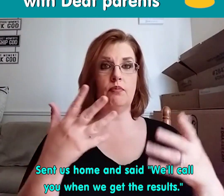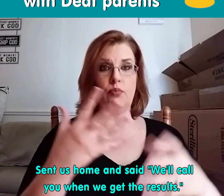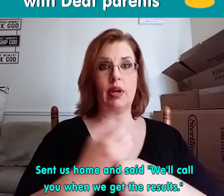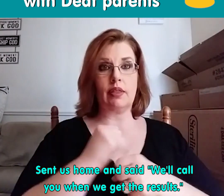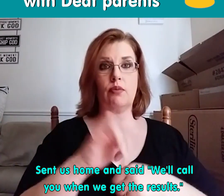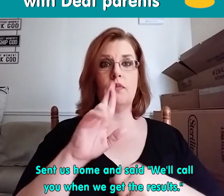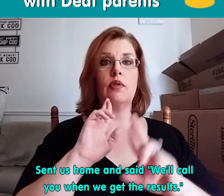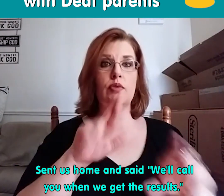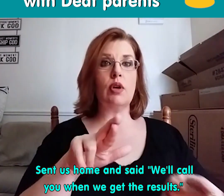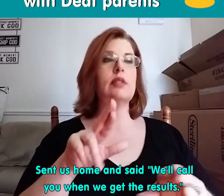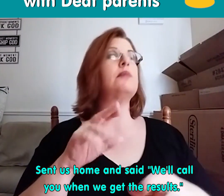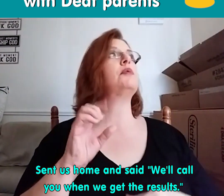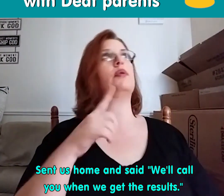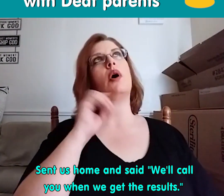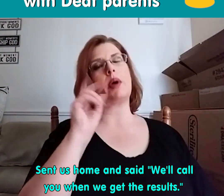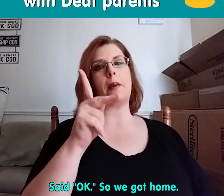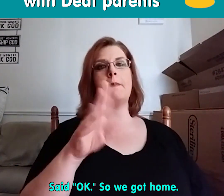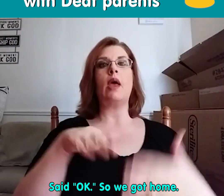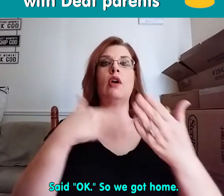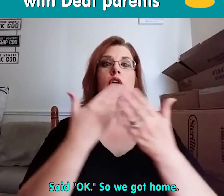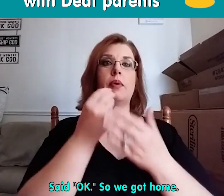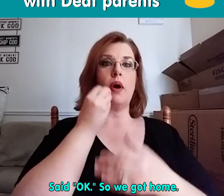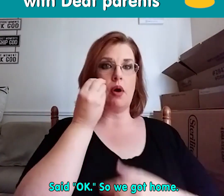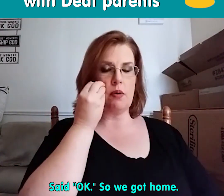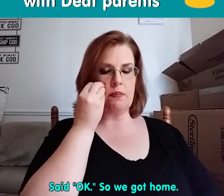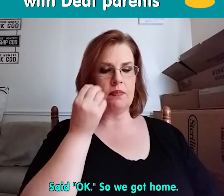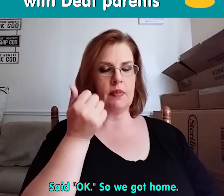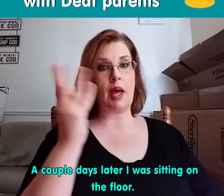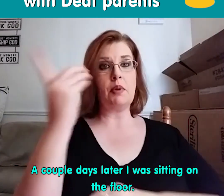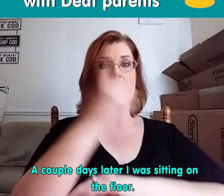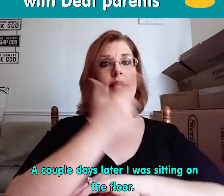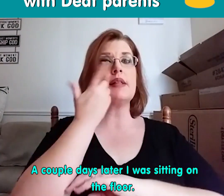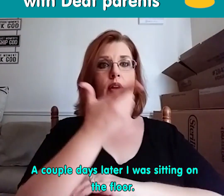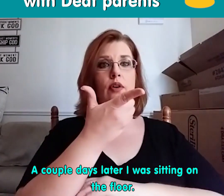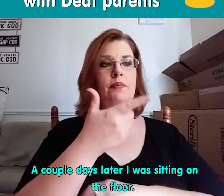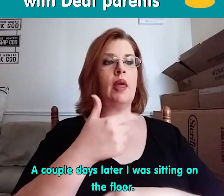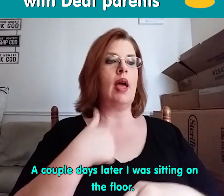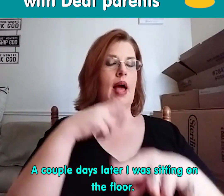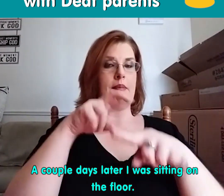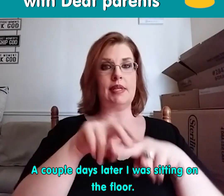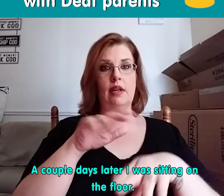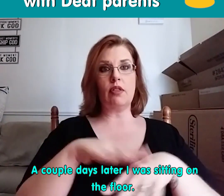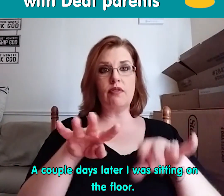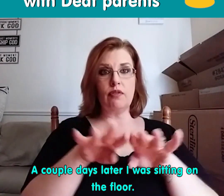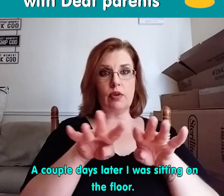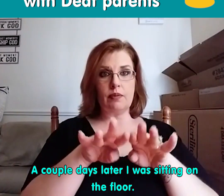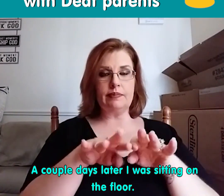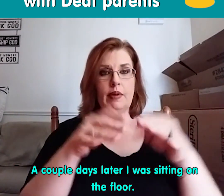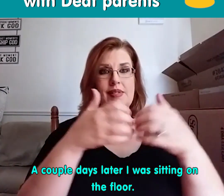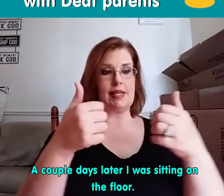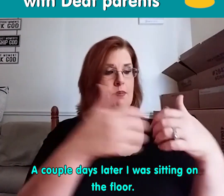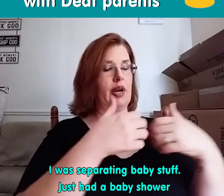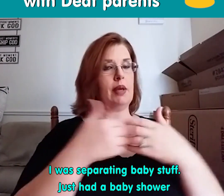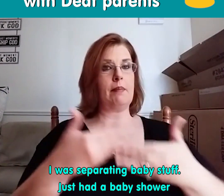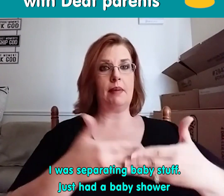okay. We lived in that small town and had to drive an hour away to come to see